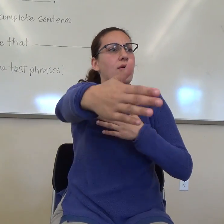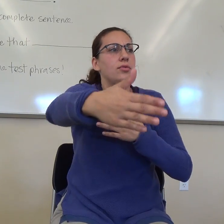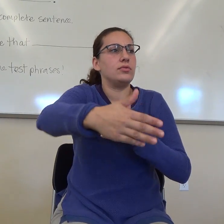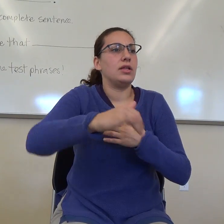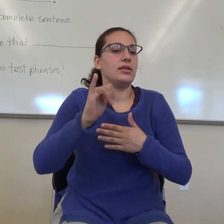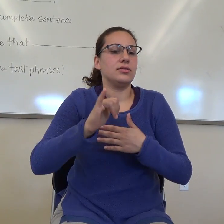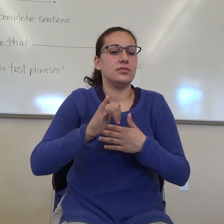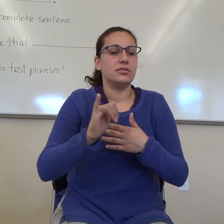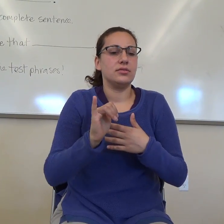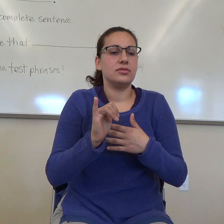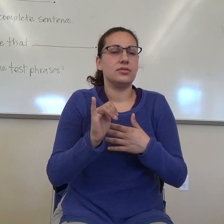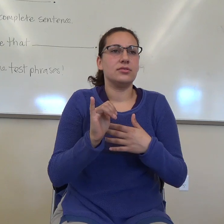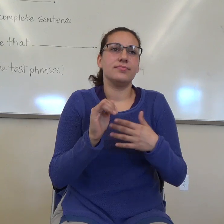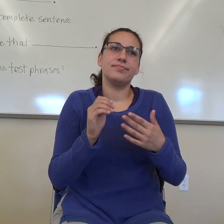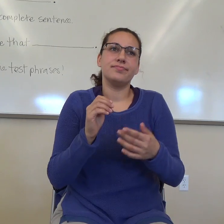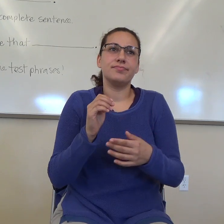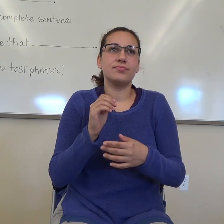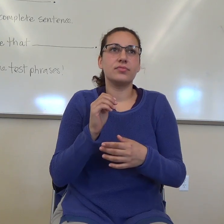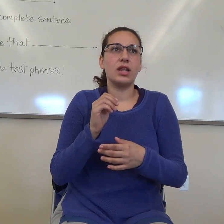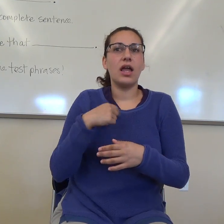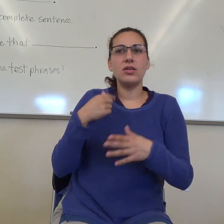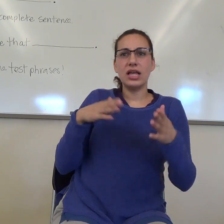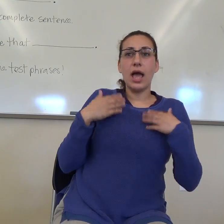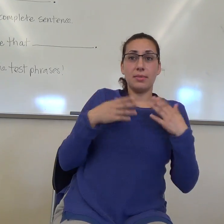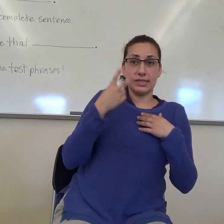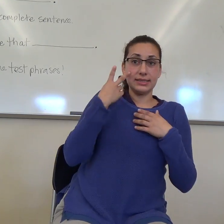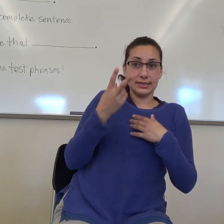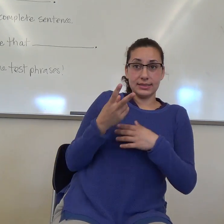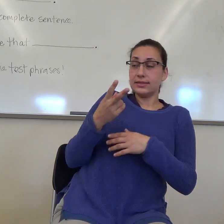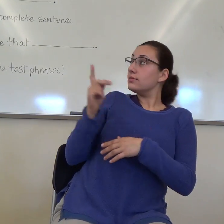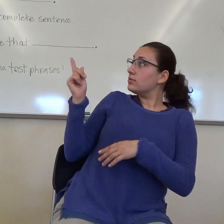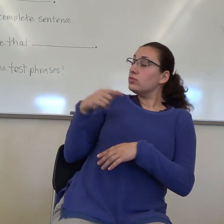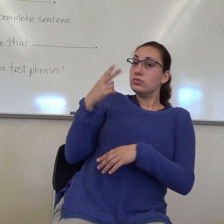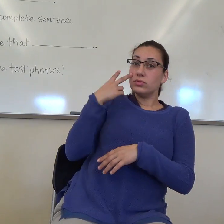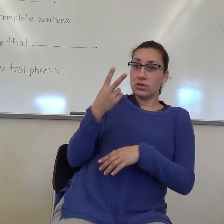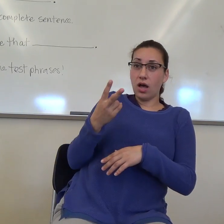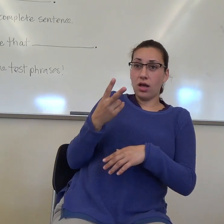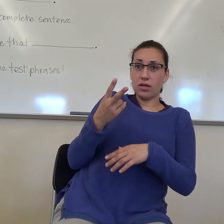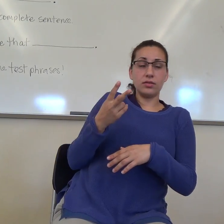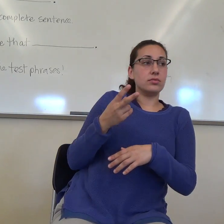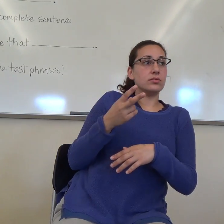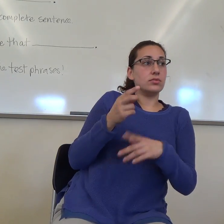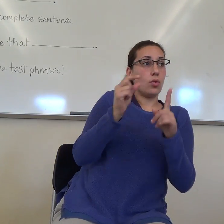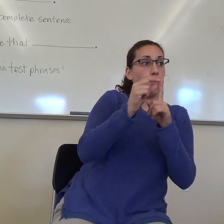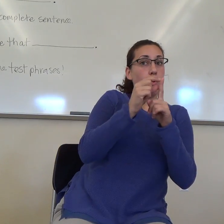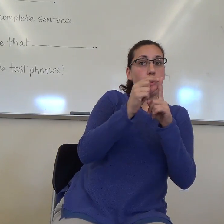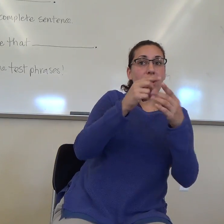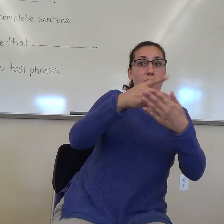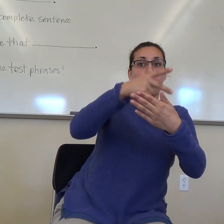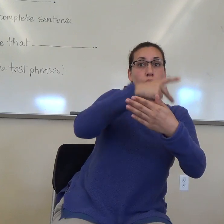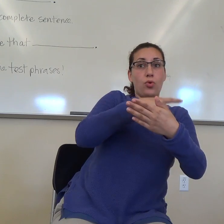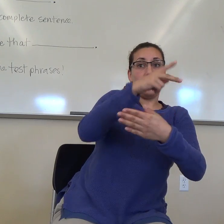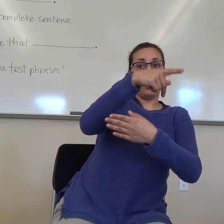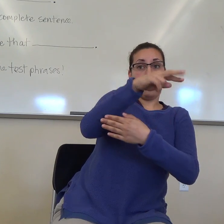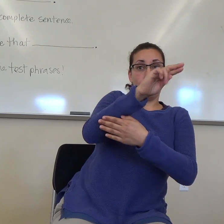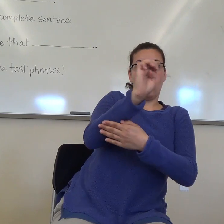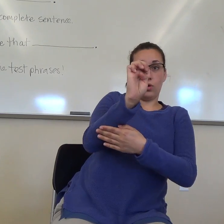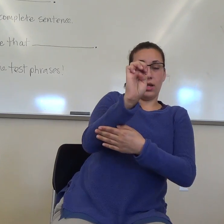was glad to see it, was you picked up on the pre, right? Which means what? What does